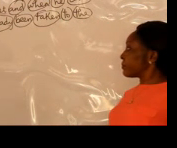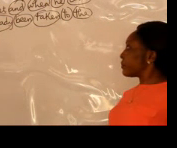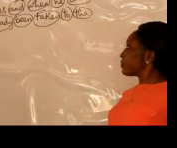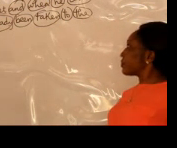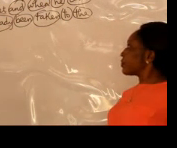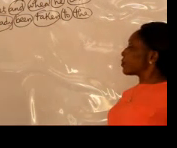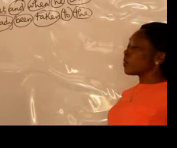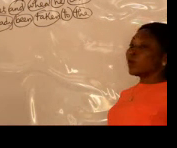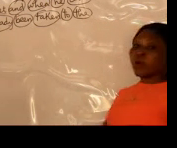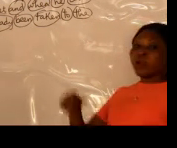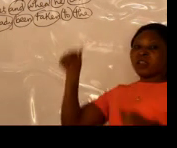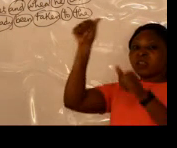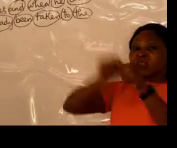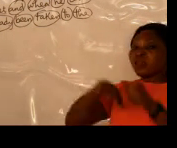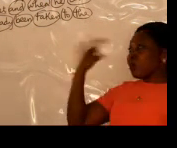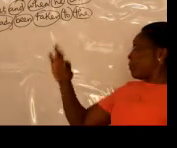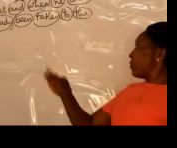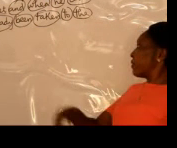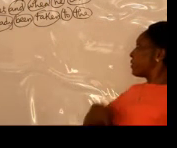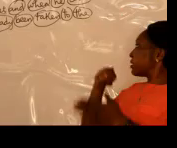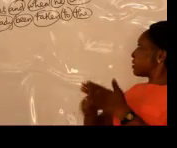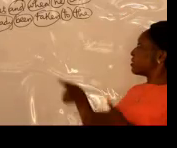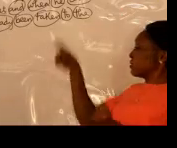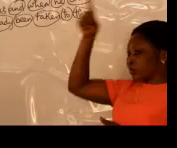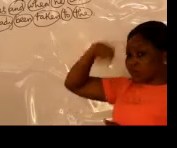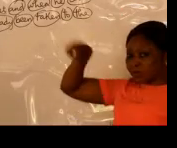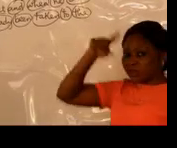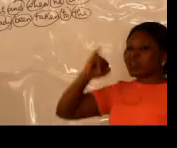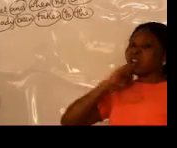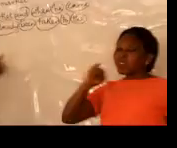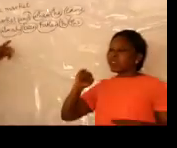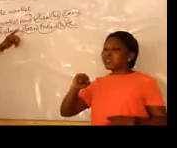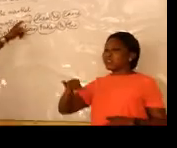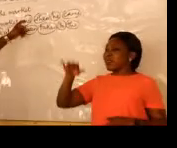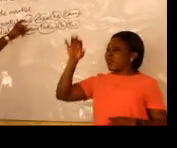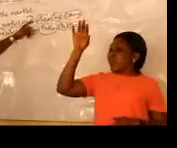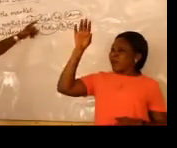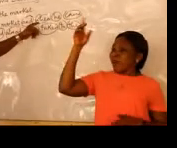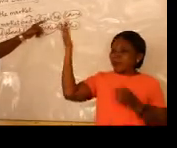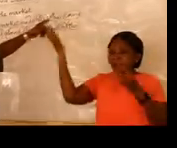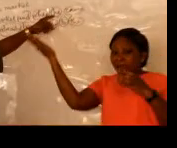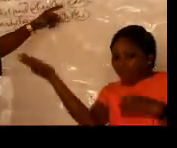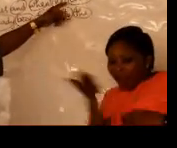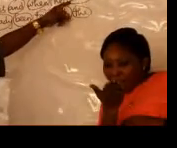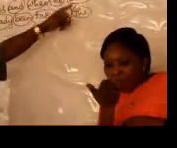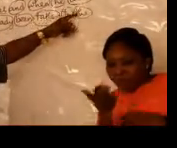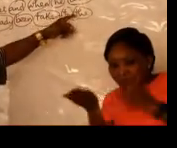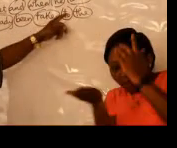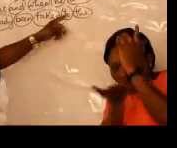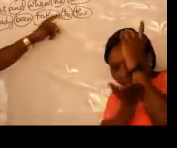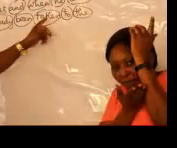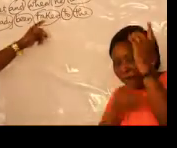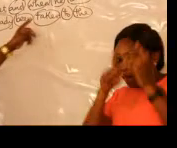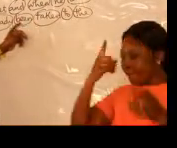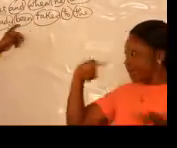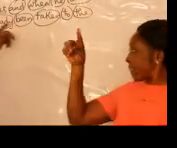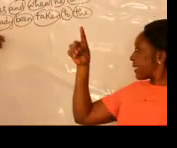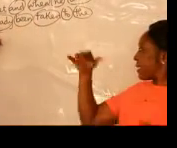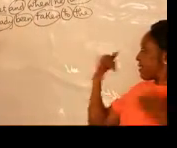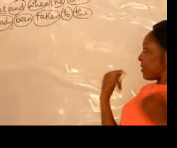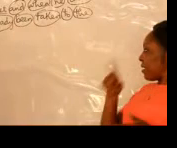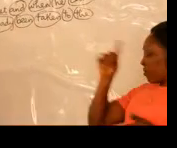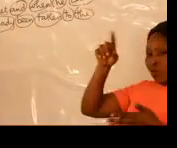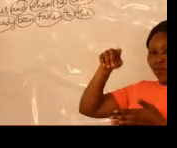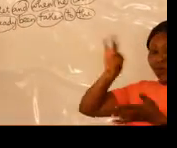So each of the ring is half mark. So you count 1, 2, 3, 4, 5, 6, 7,